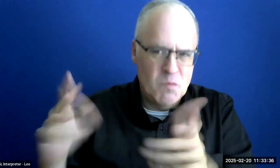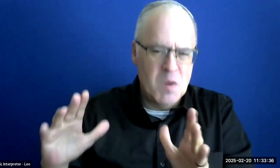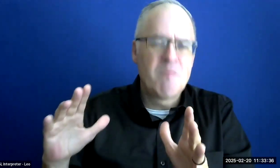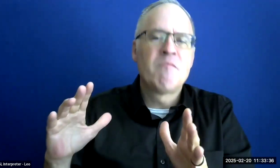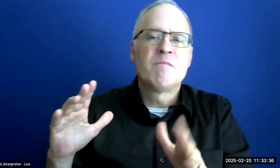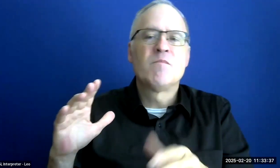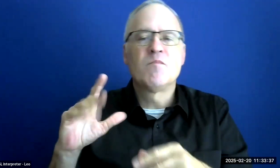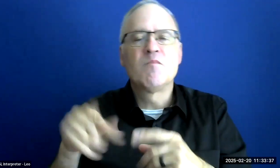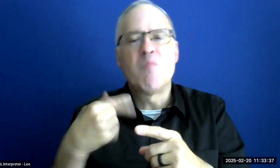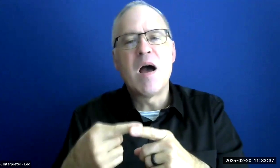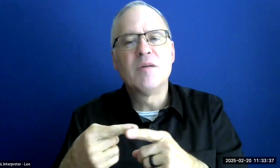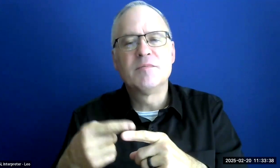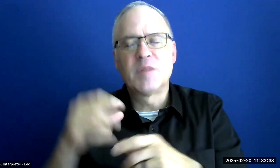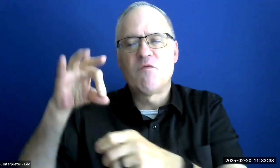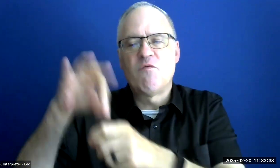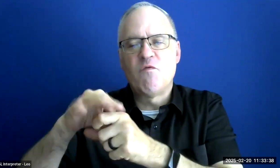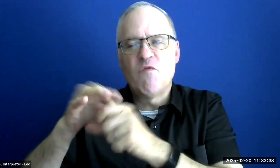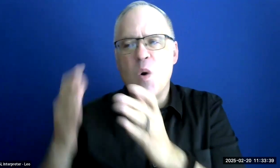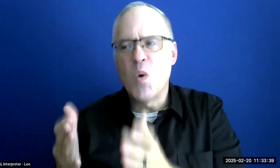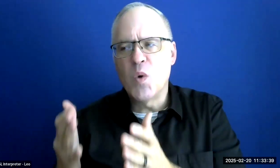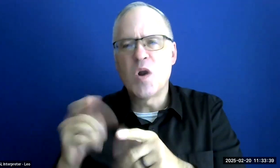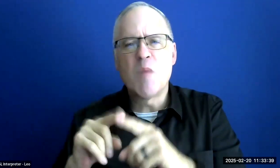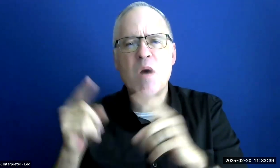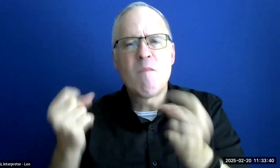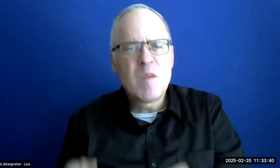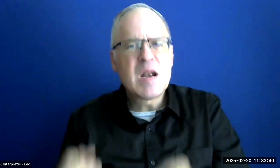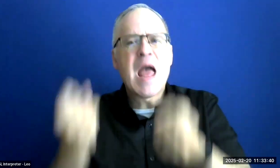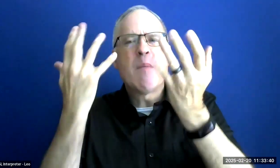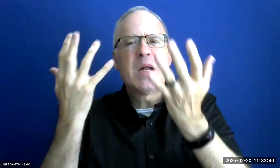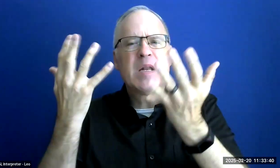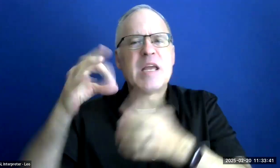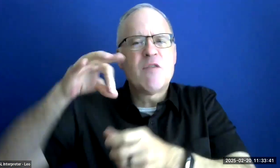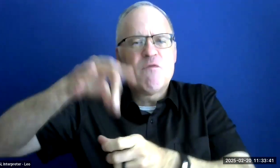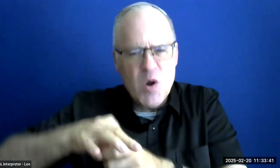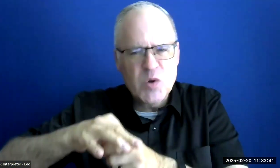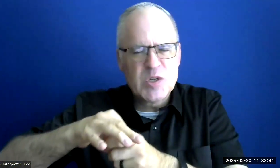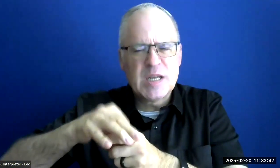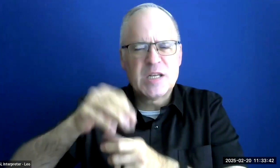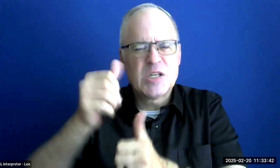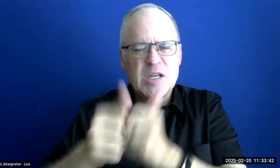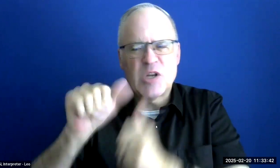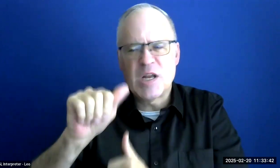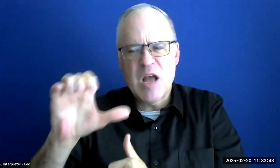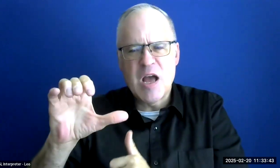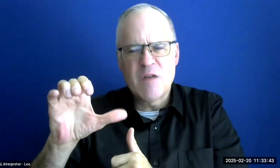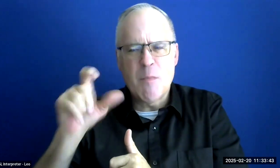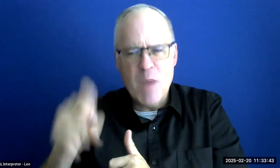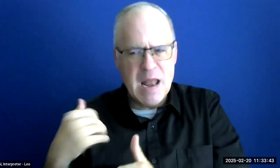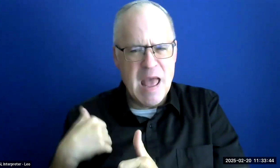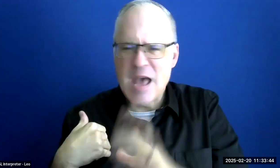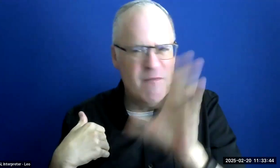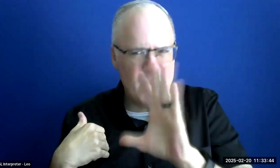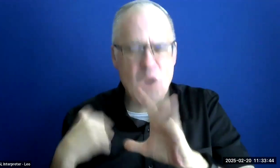announce voters, but I wanted to ask, how many votes each annual conference will have. But I wanted to ask, what is